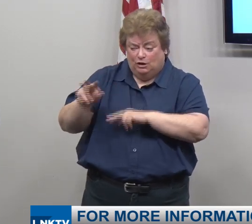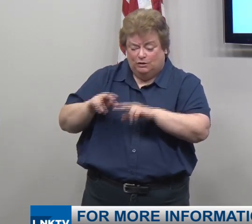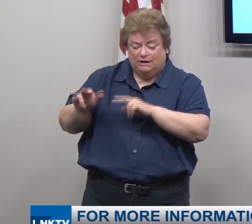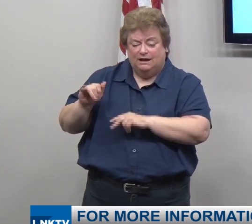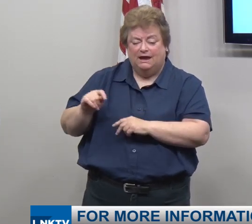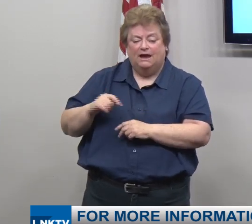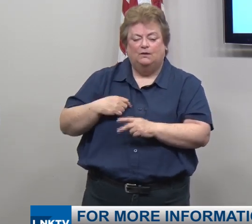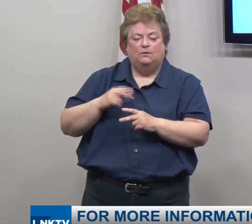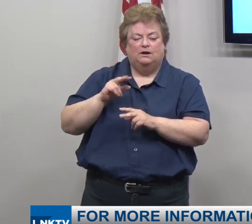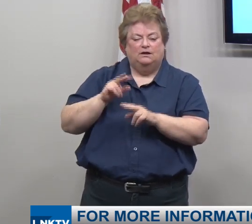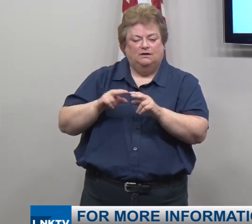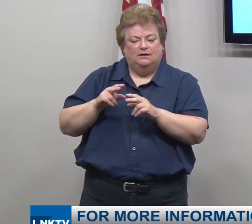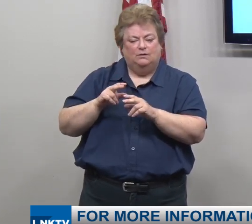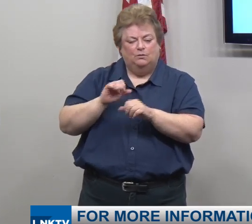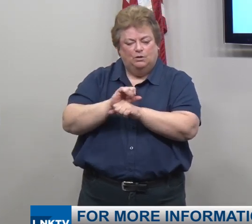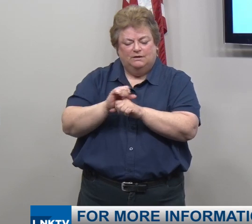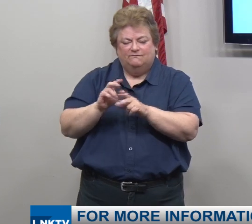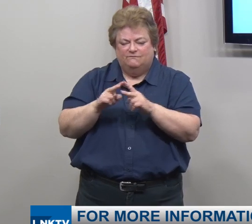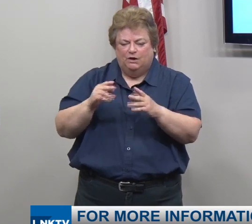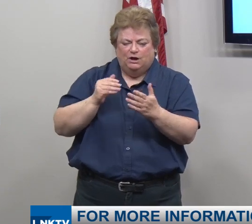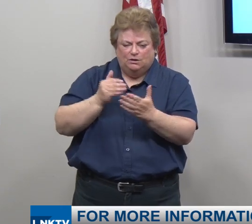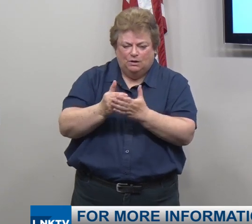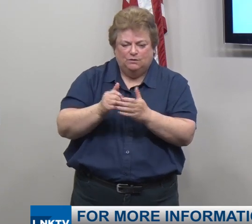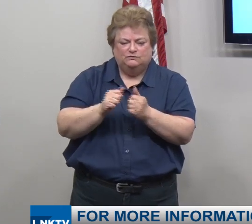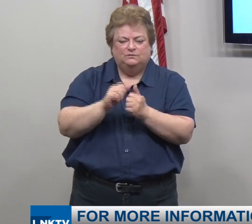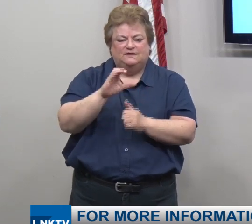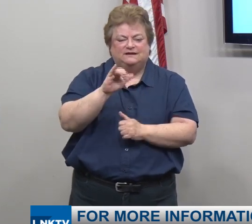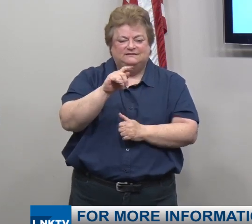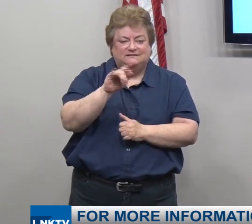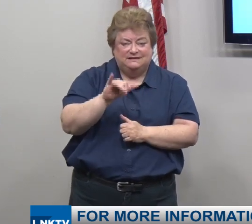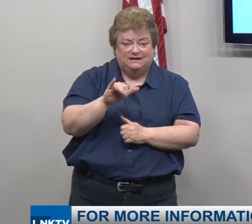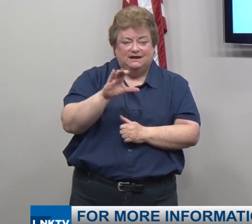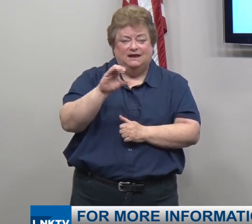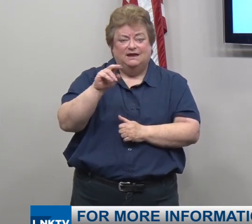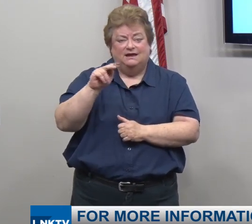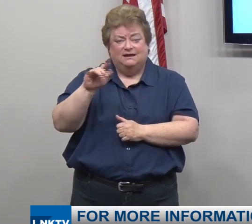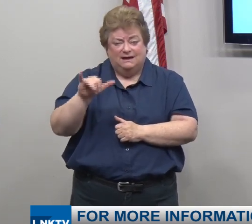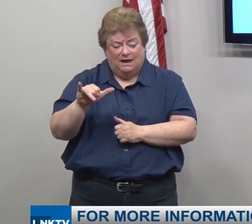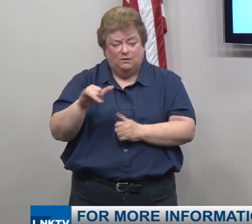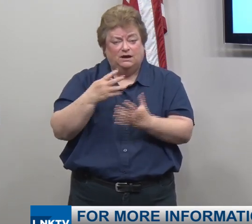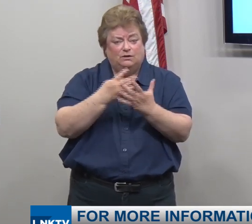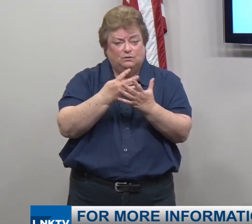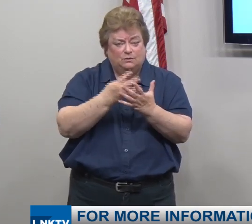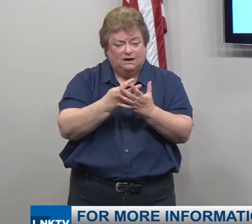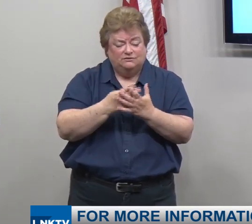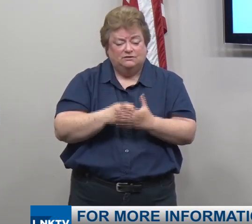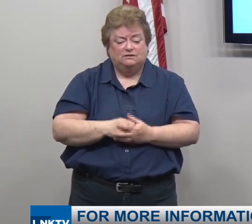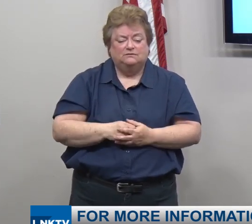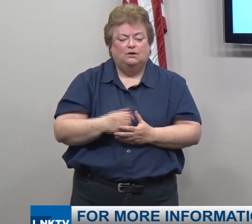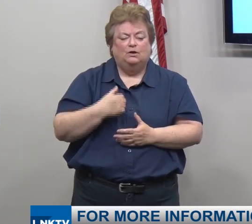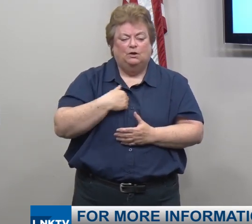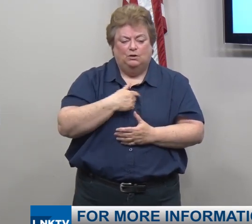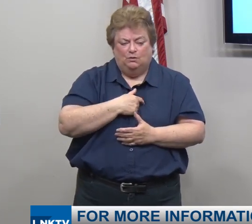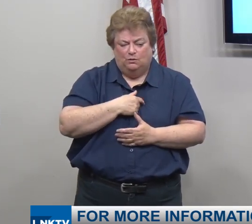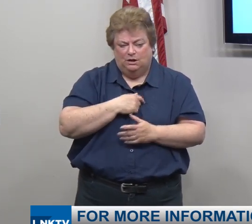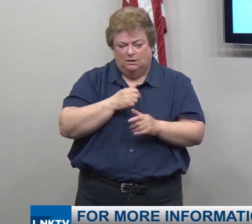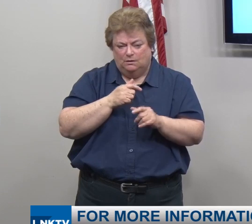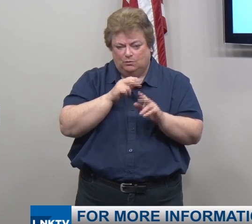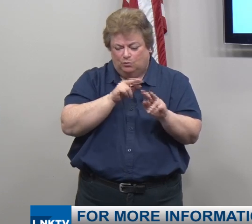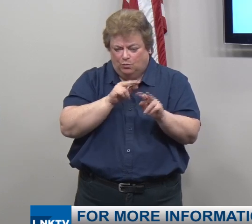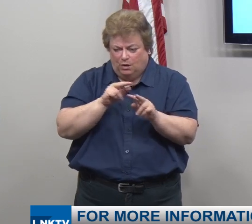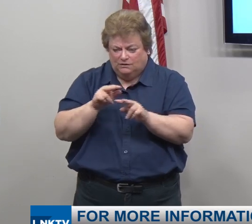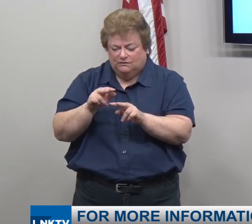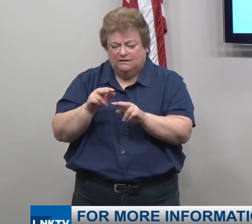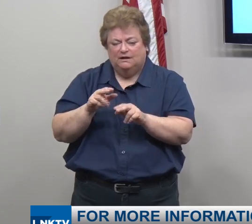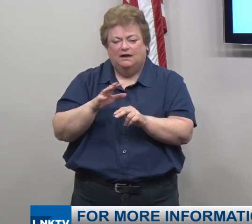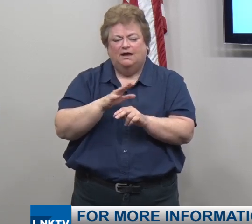worked very closely with our city and county corrections. We have that attributed for, and we look at all of